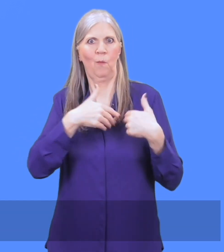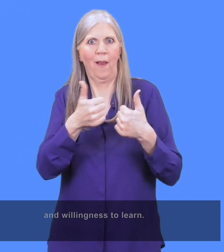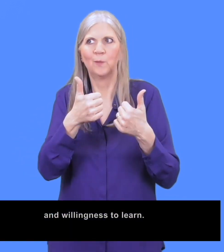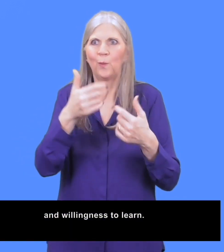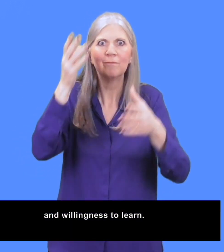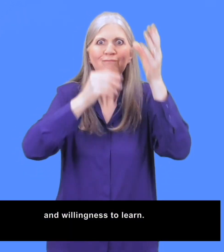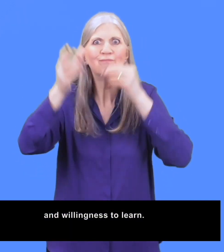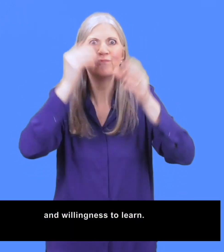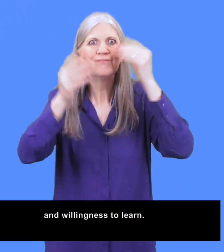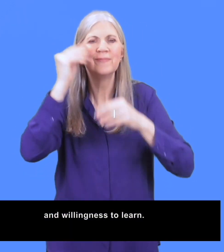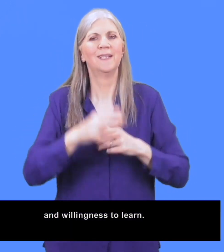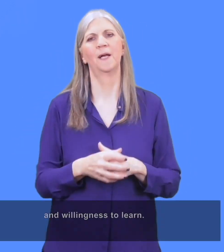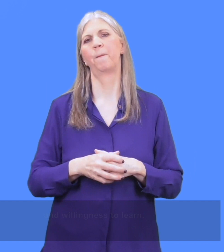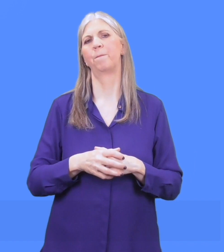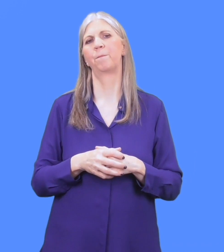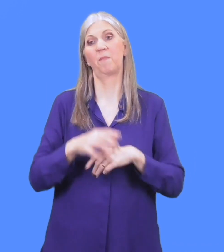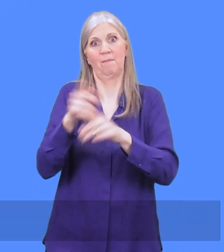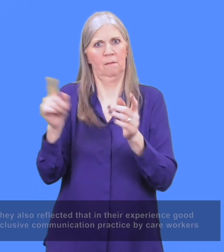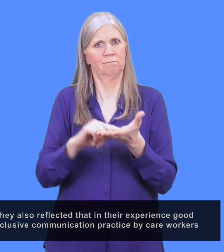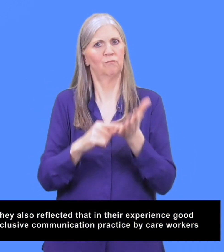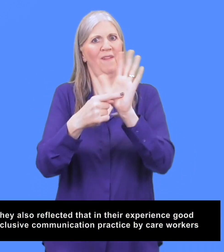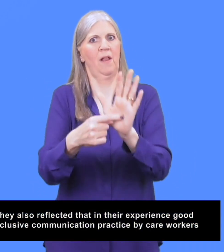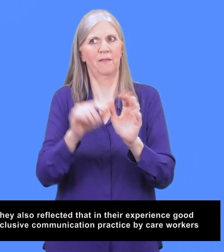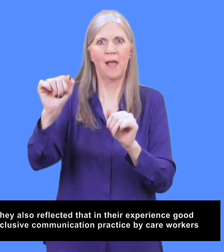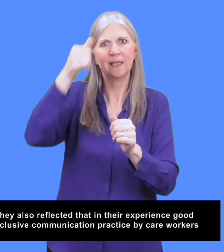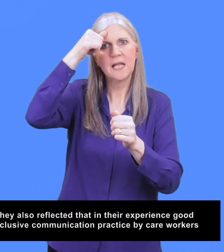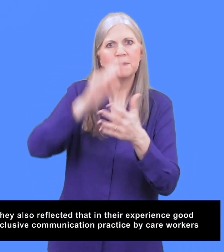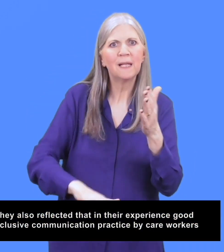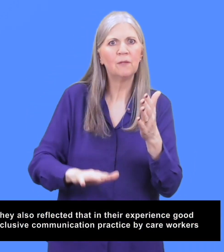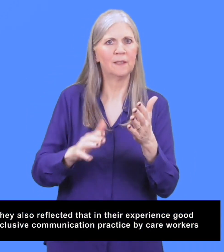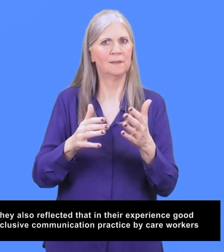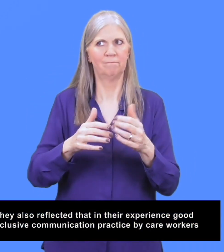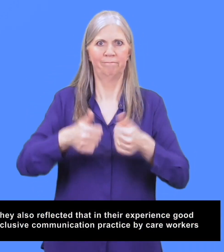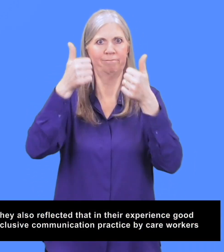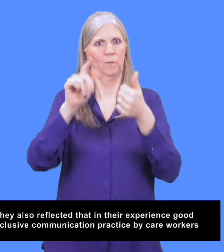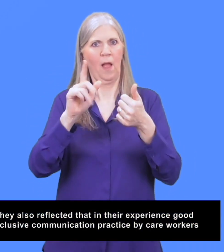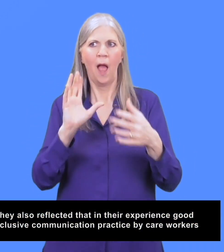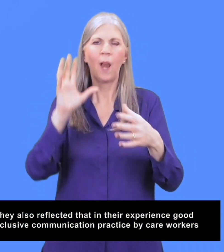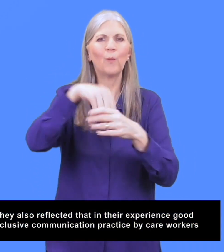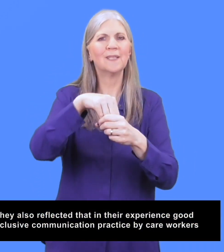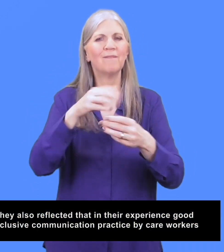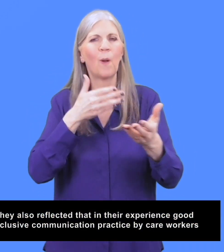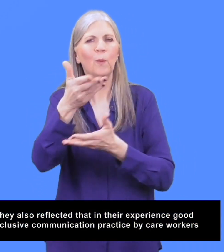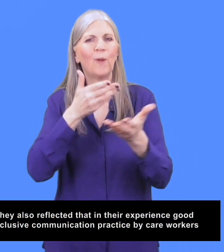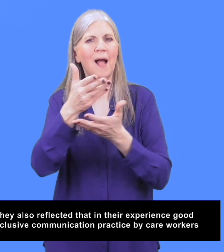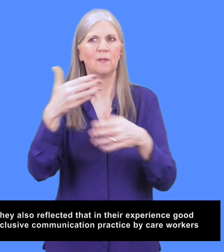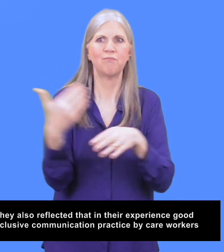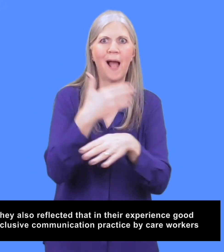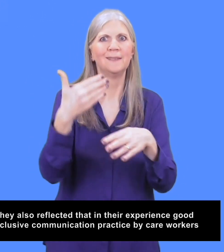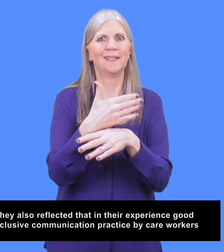to learn. They also reflected that in their experience, good inclusive communication practice by